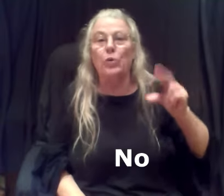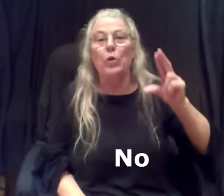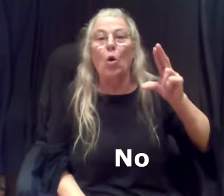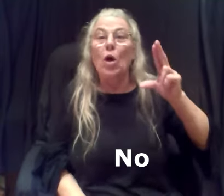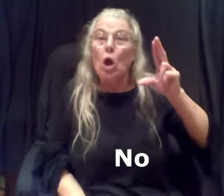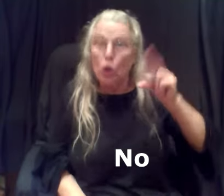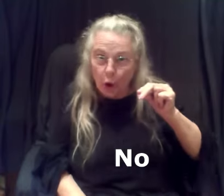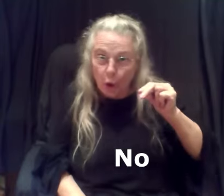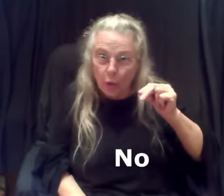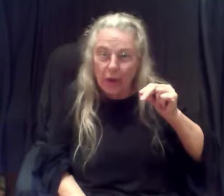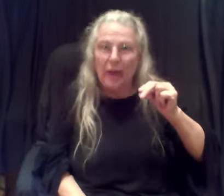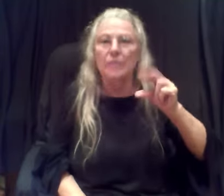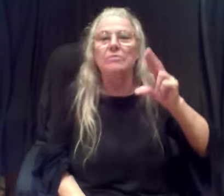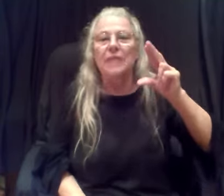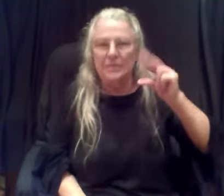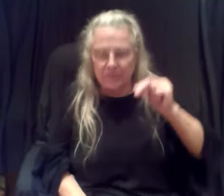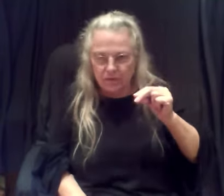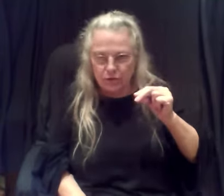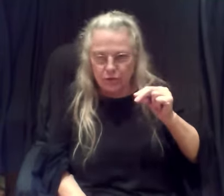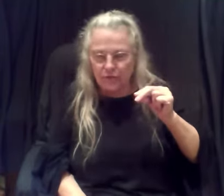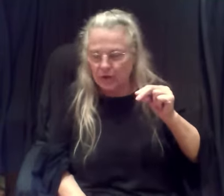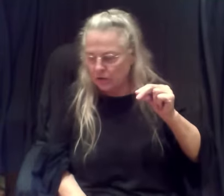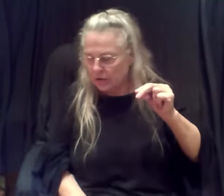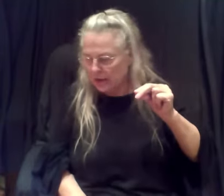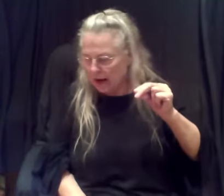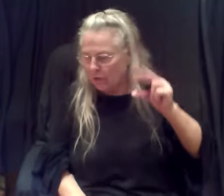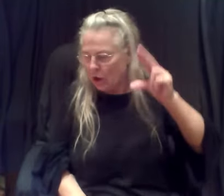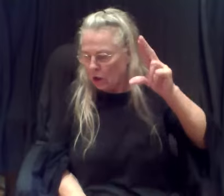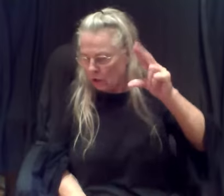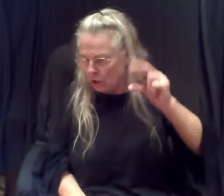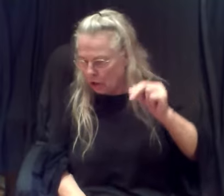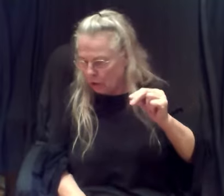go, no. And that's two fingers down. No.